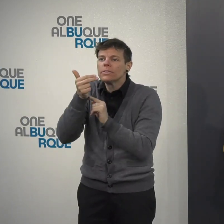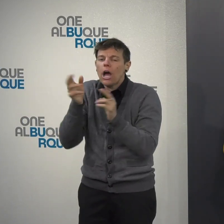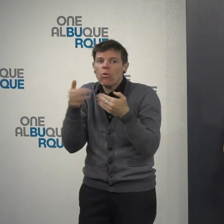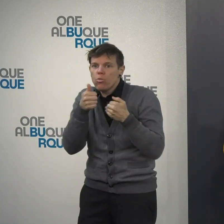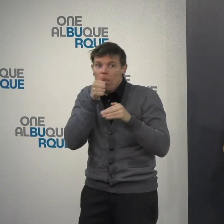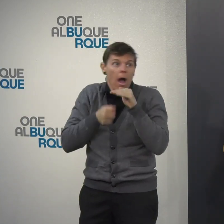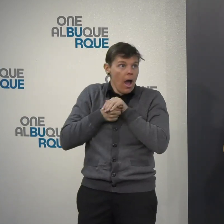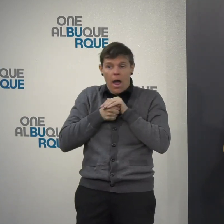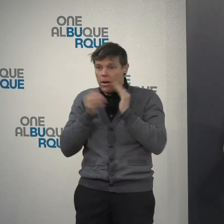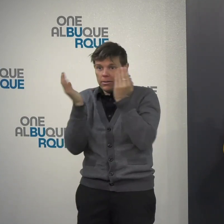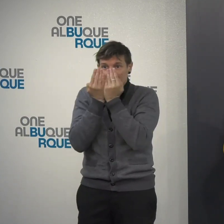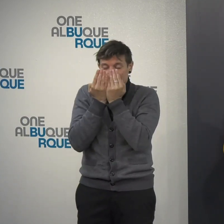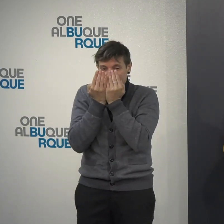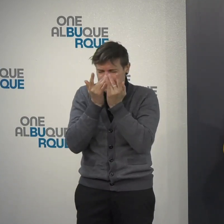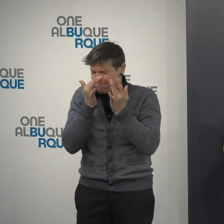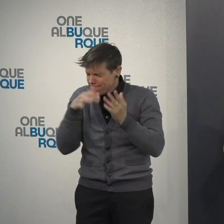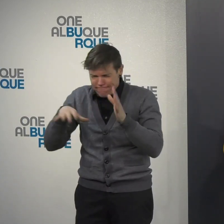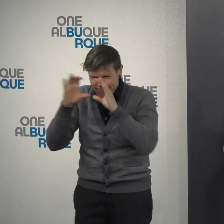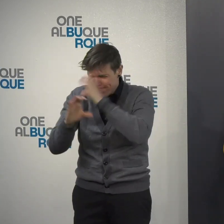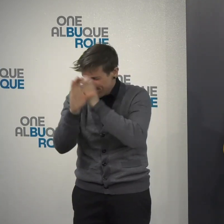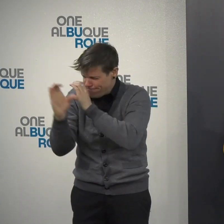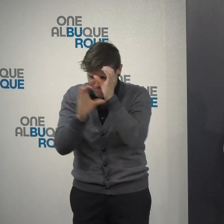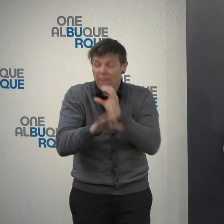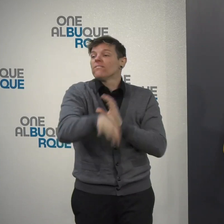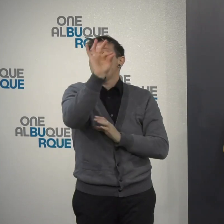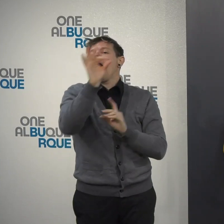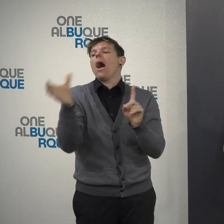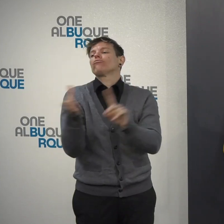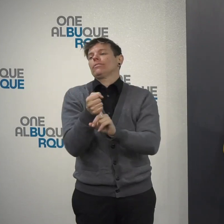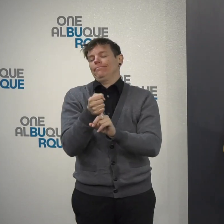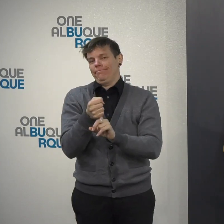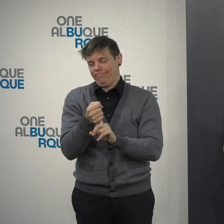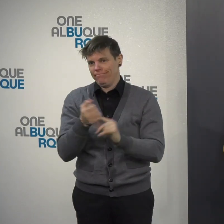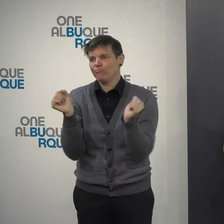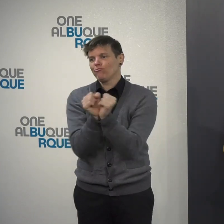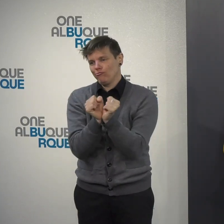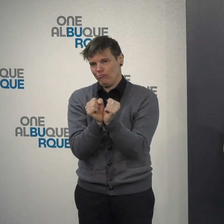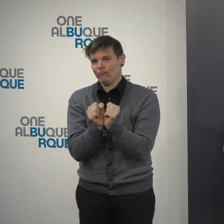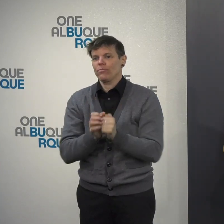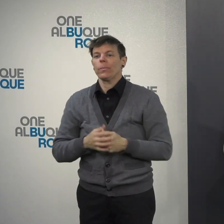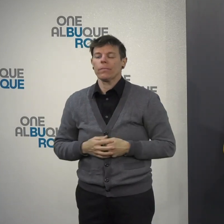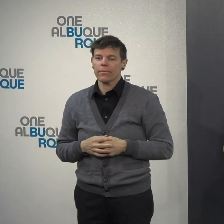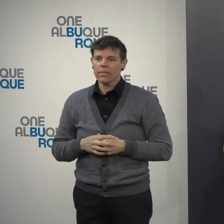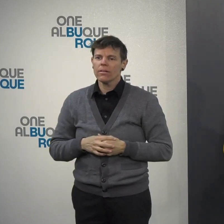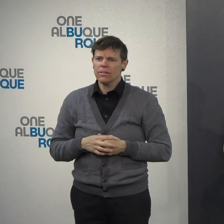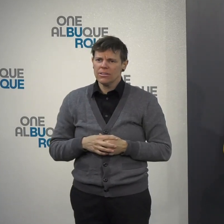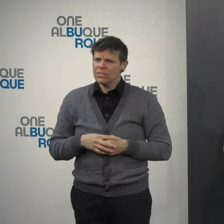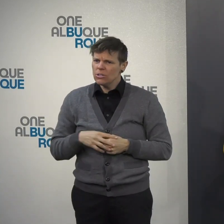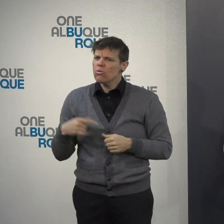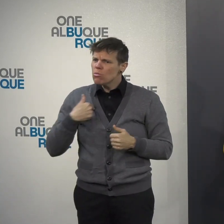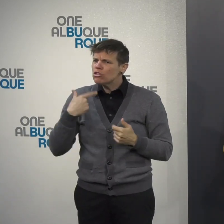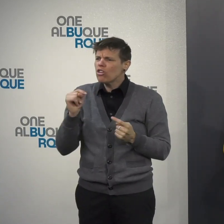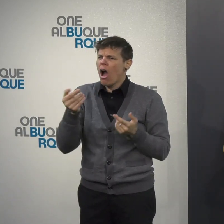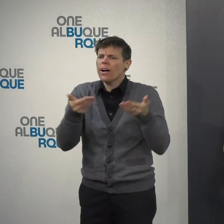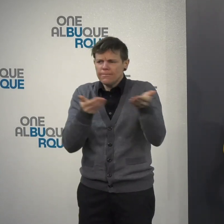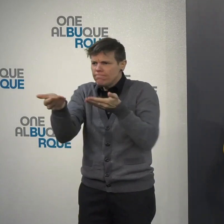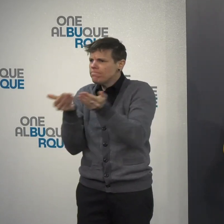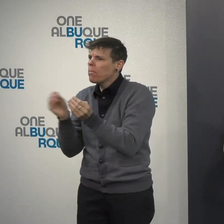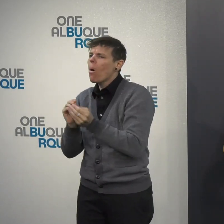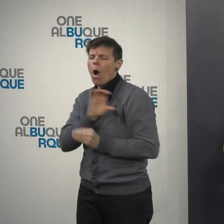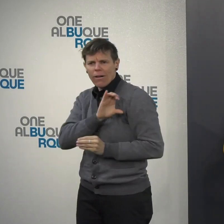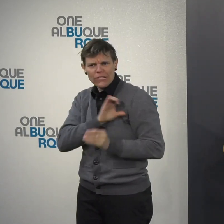and is now arrested. And we're also continuing to hire more officers. So our program, both lateral officers